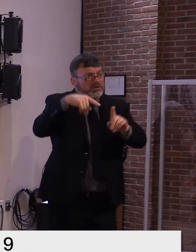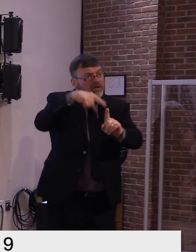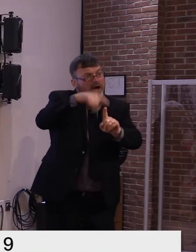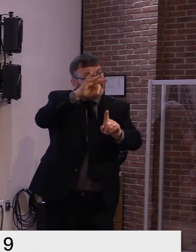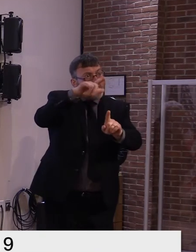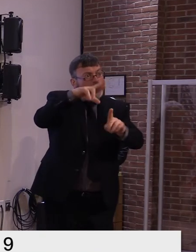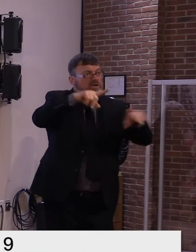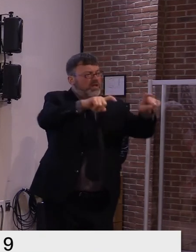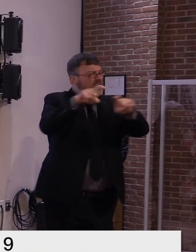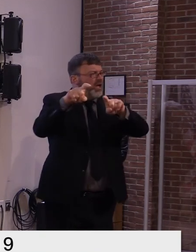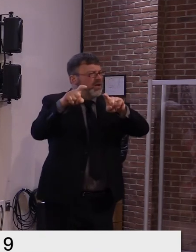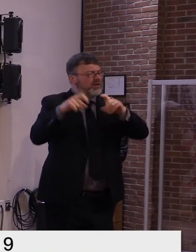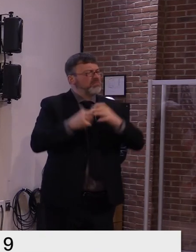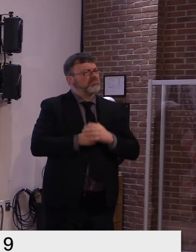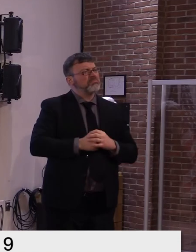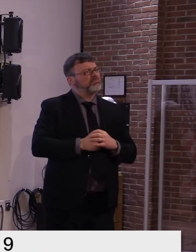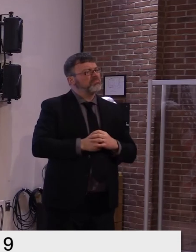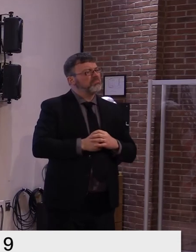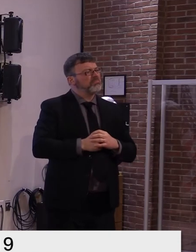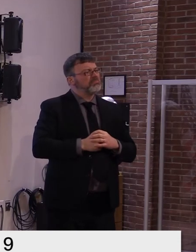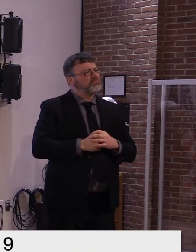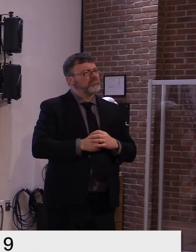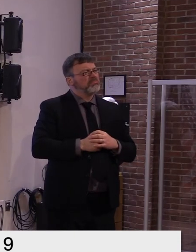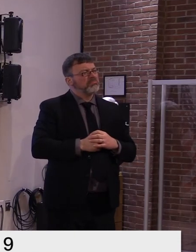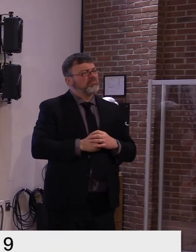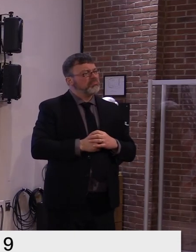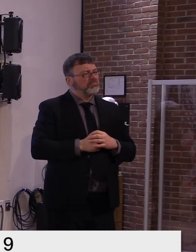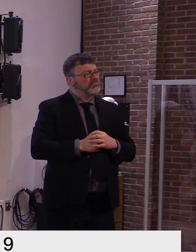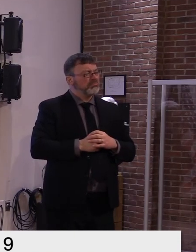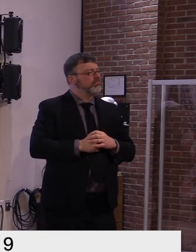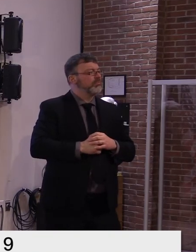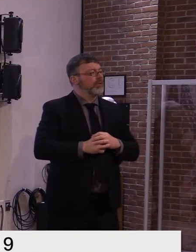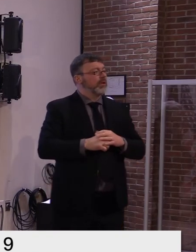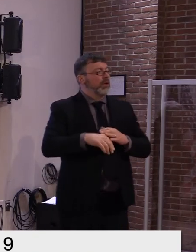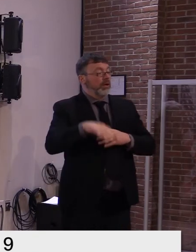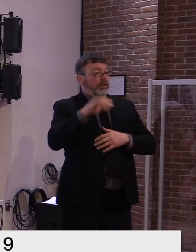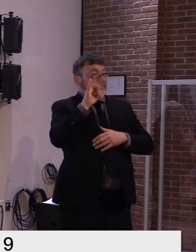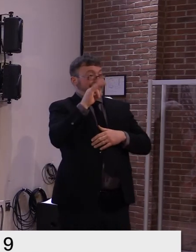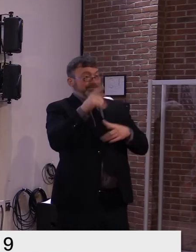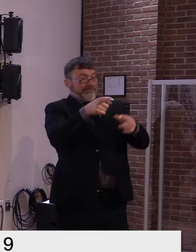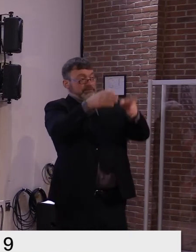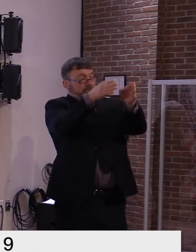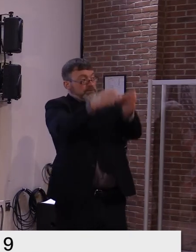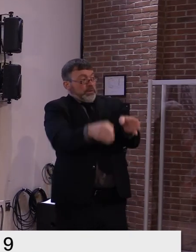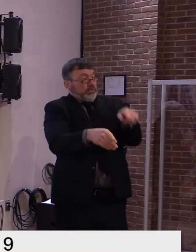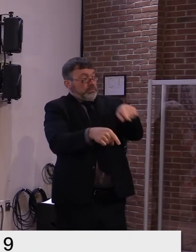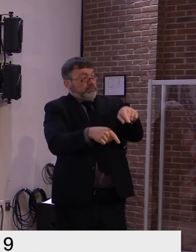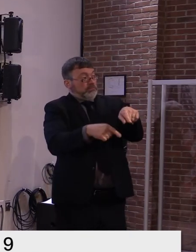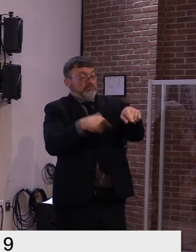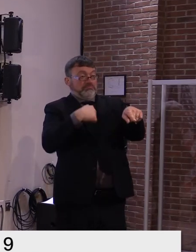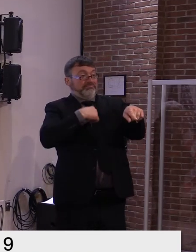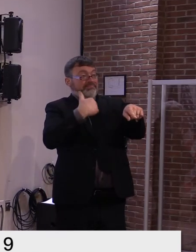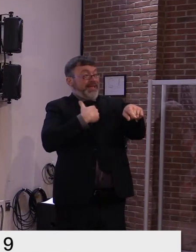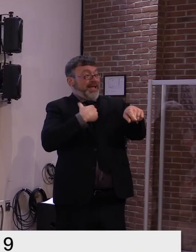people with flu symptoms, I have no doubt, are getting tested for the flu.